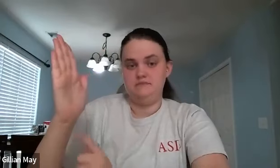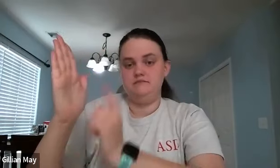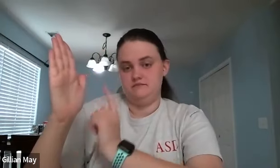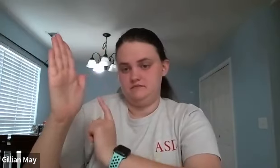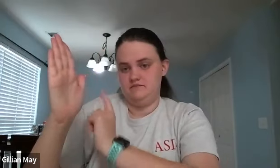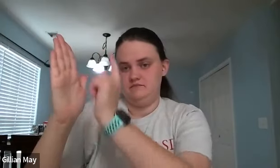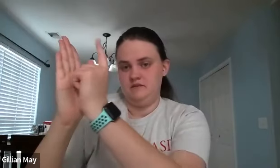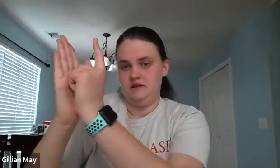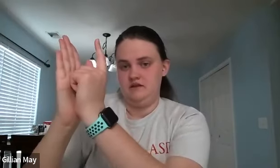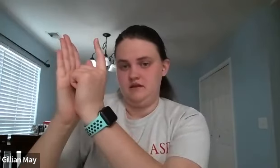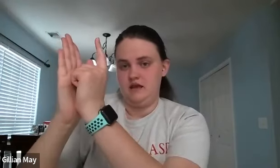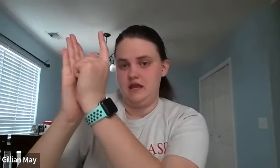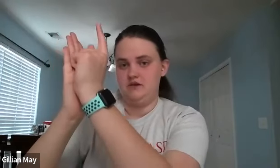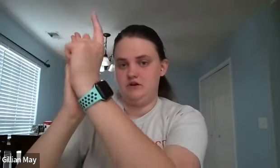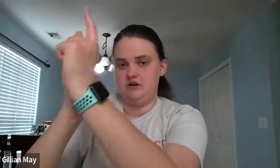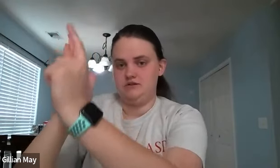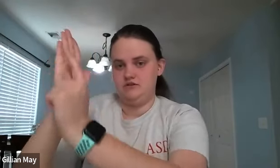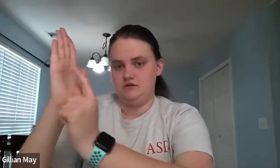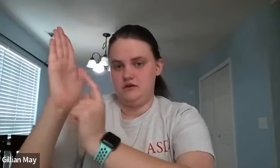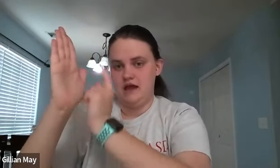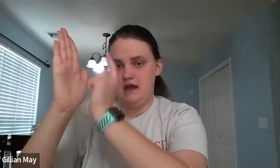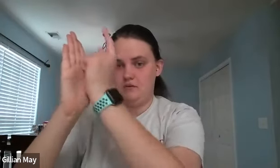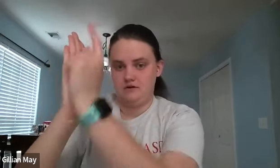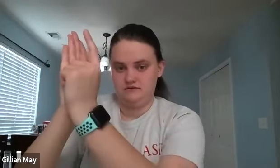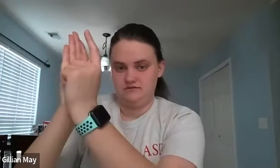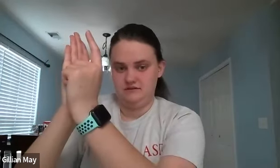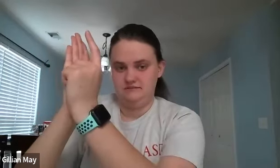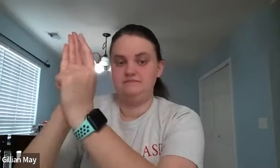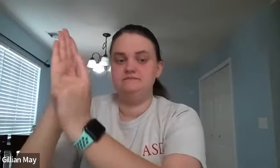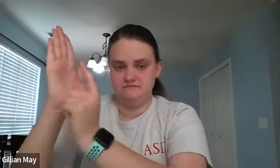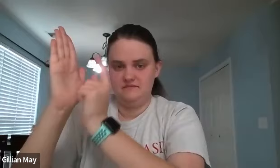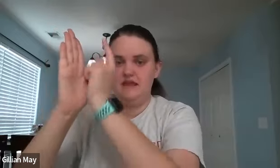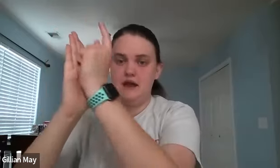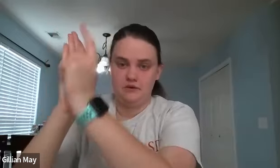same. And now you're going to go in a circle, hour. Hour.